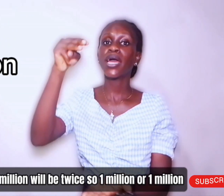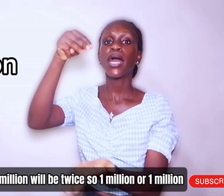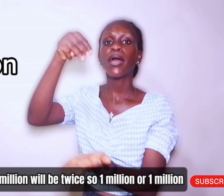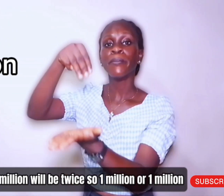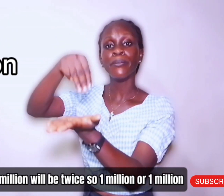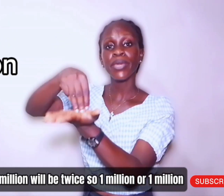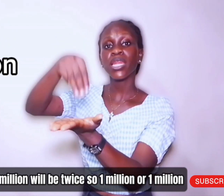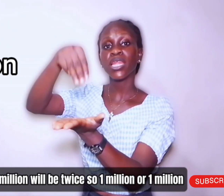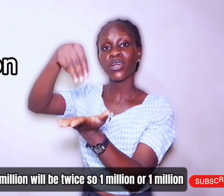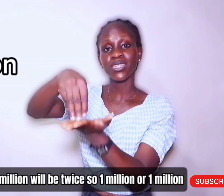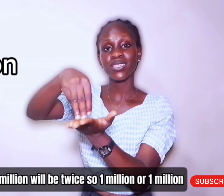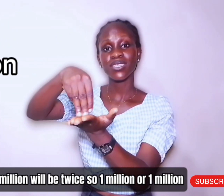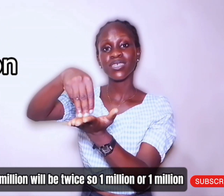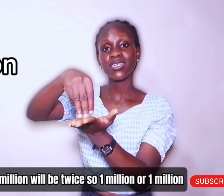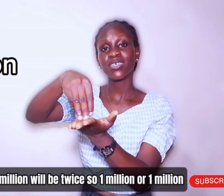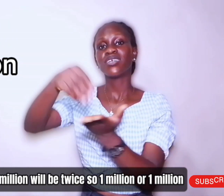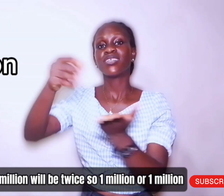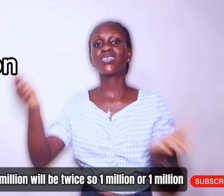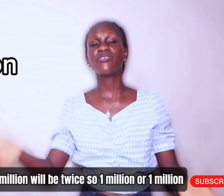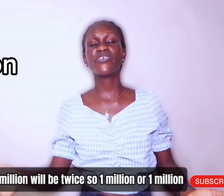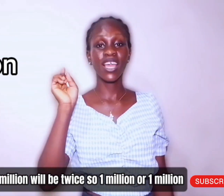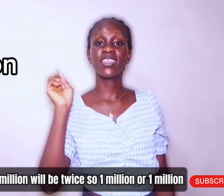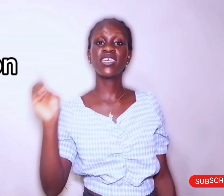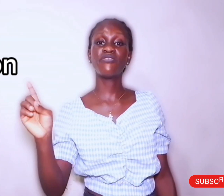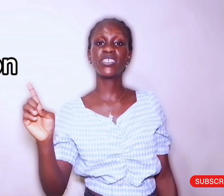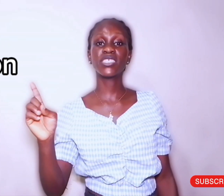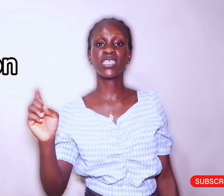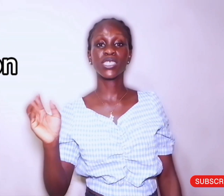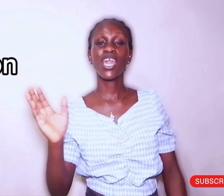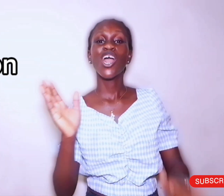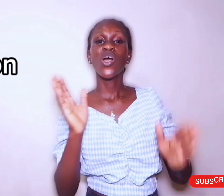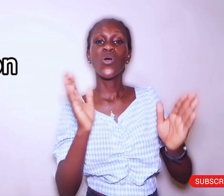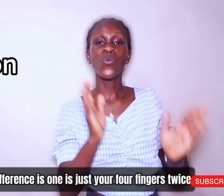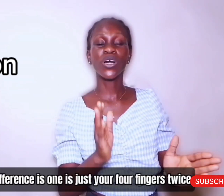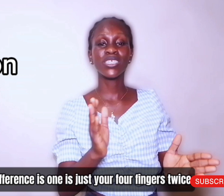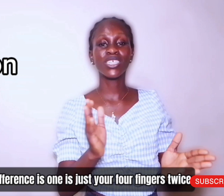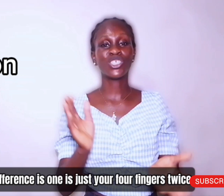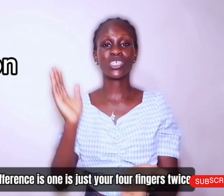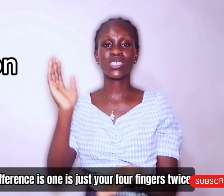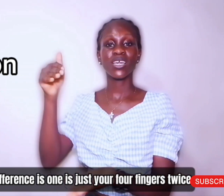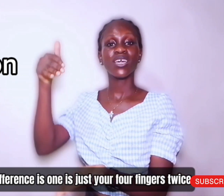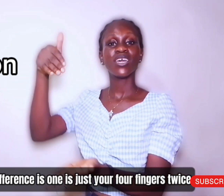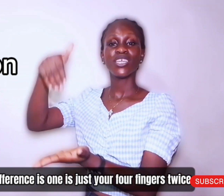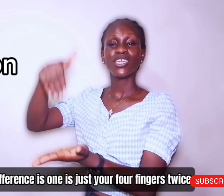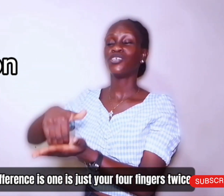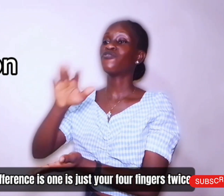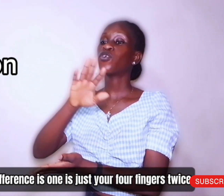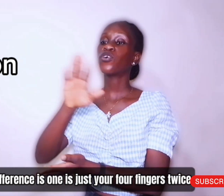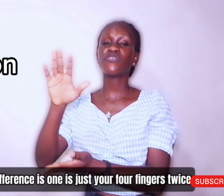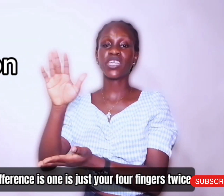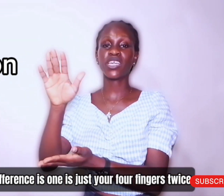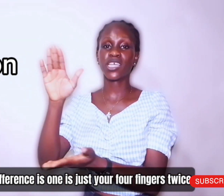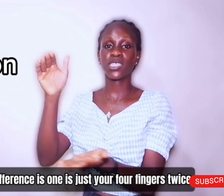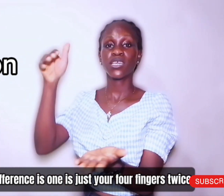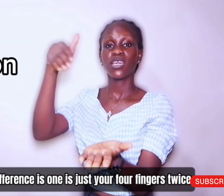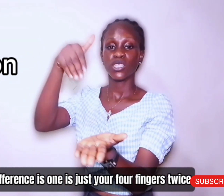1 million. The difference is 1 is just your 4